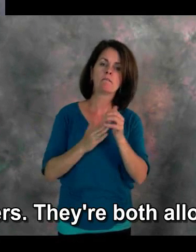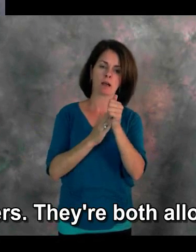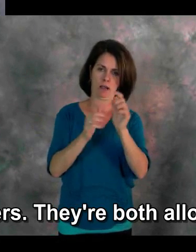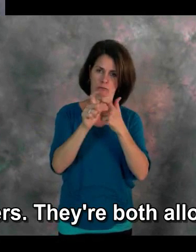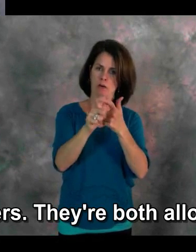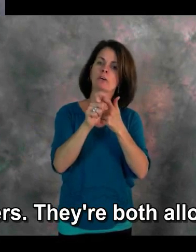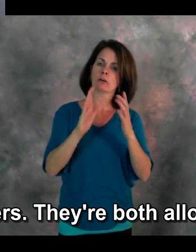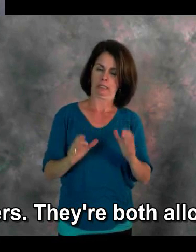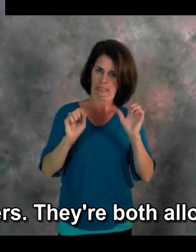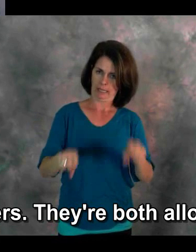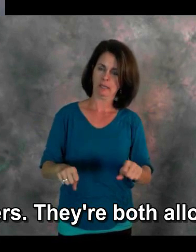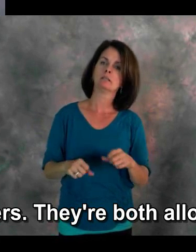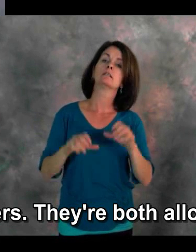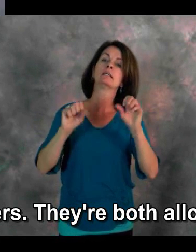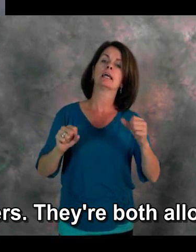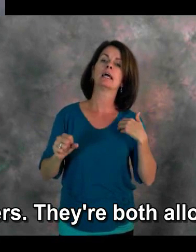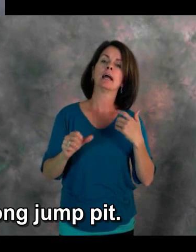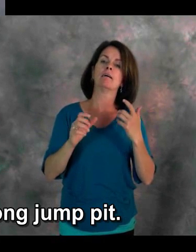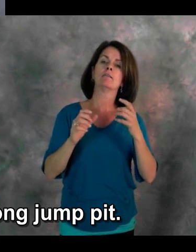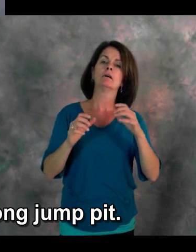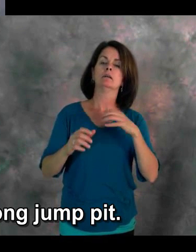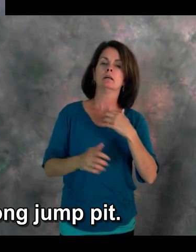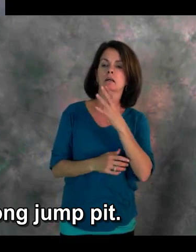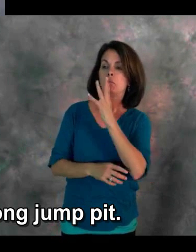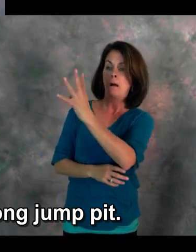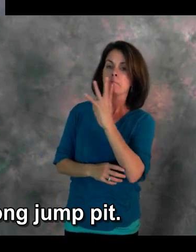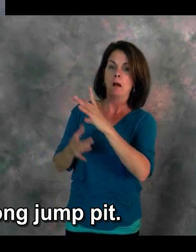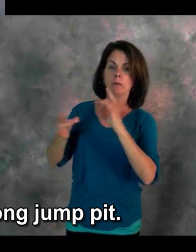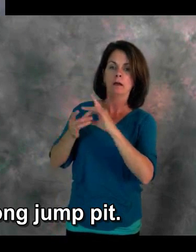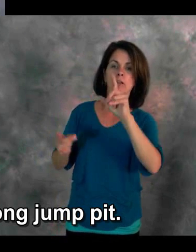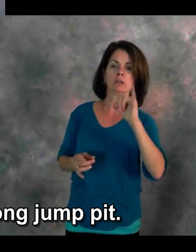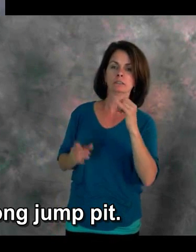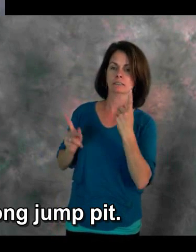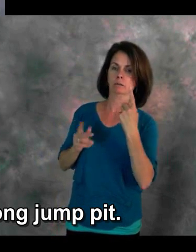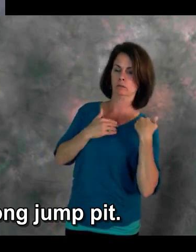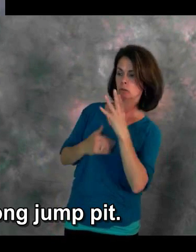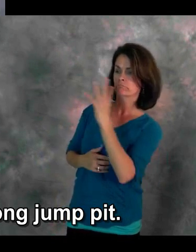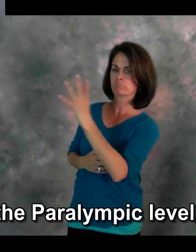allowed guide runners. They're both allowed collars at the long jump pit.